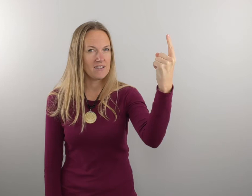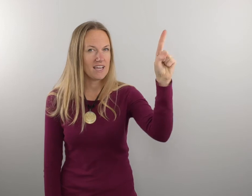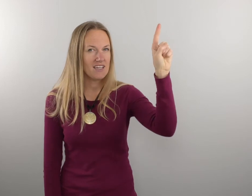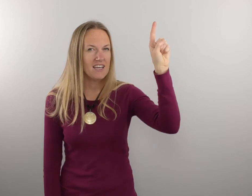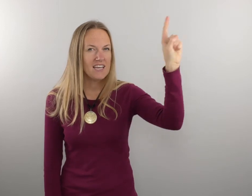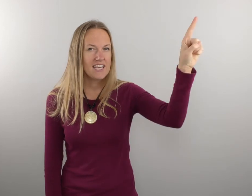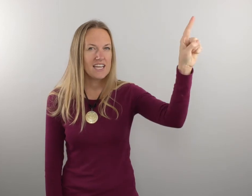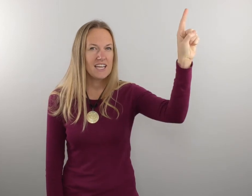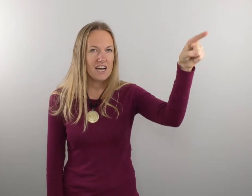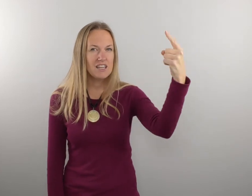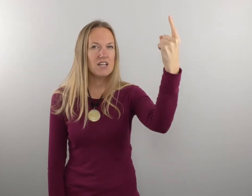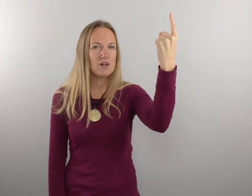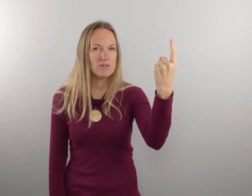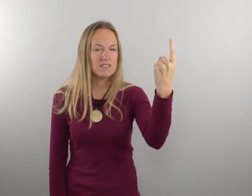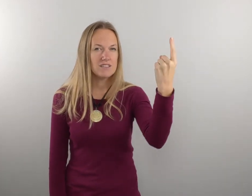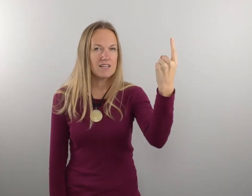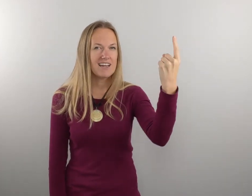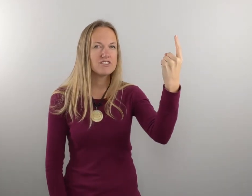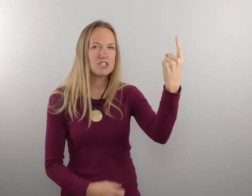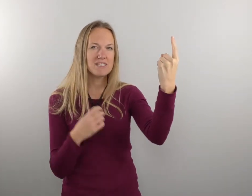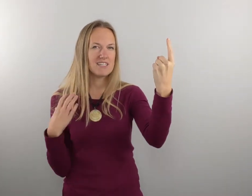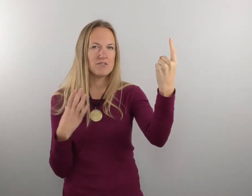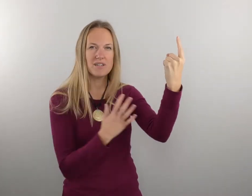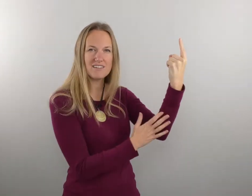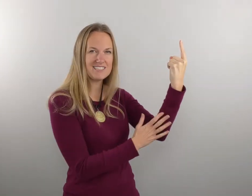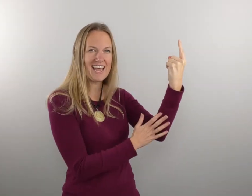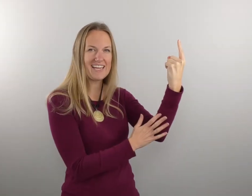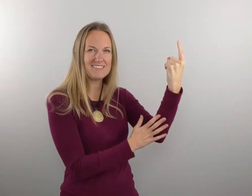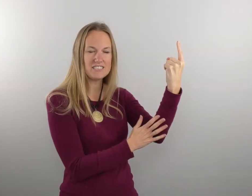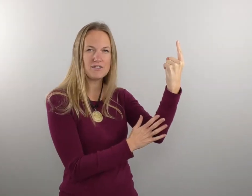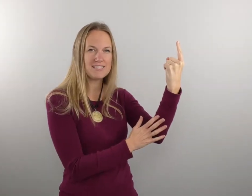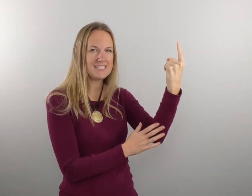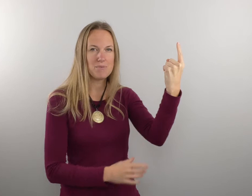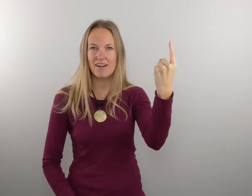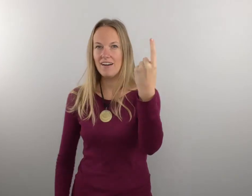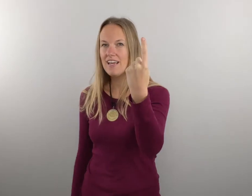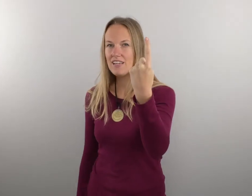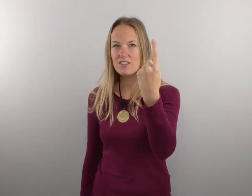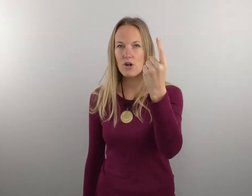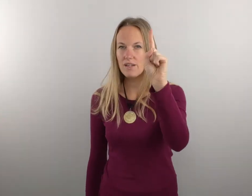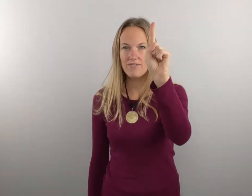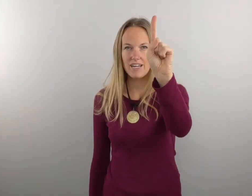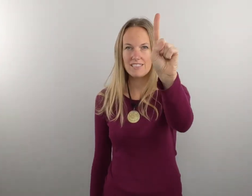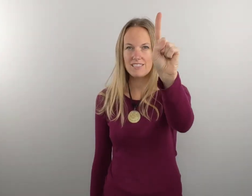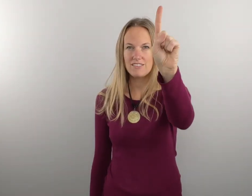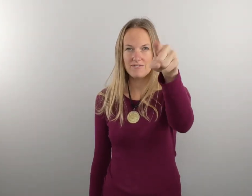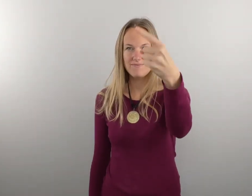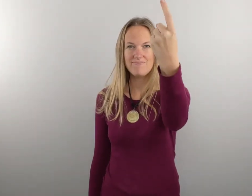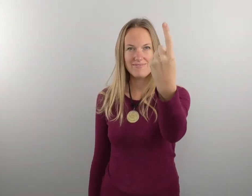okay? He alone. And I've turned myself a bit on a diagonal just so you can see better. You're totally fine to do